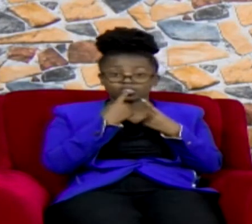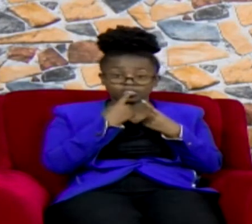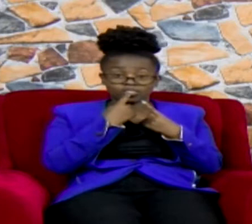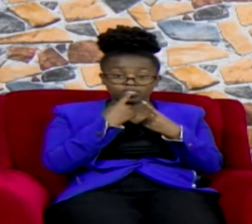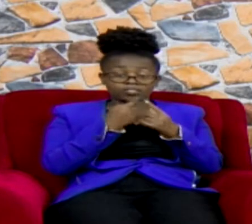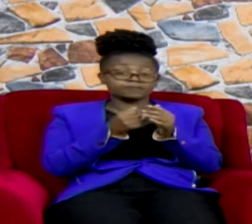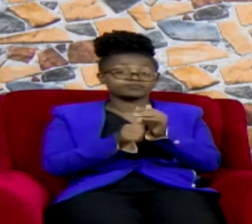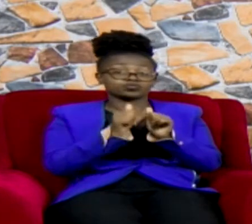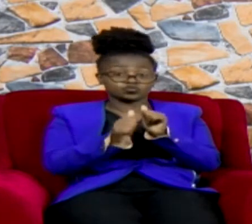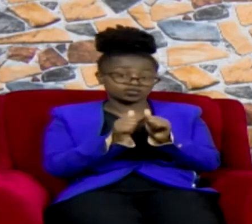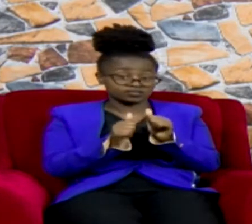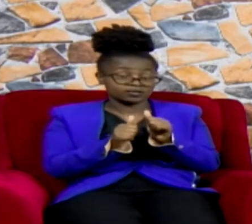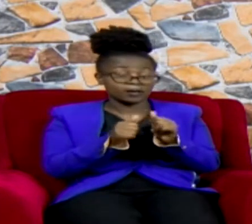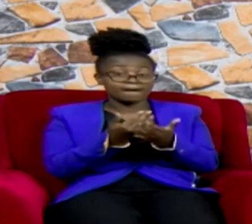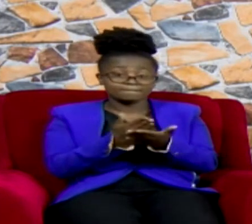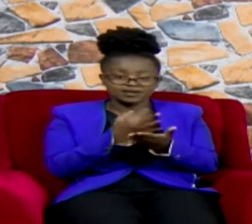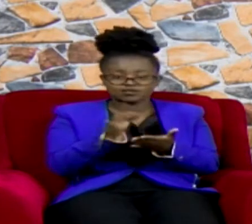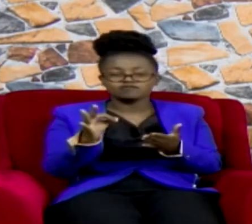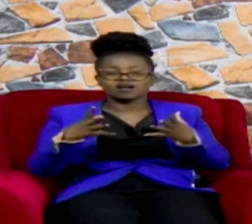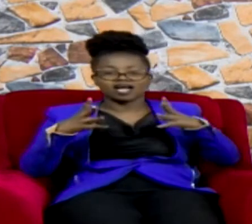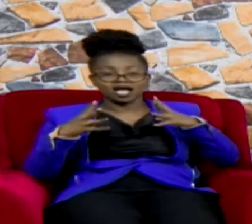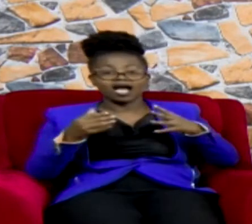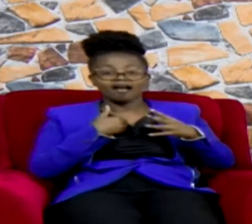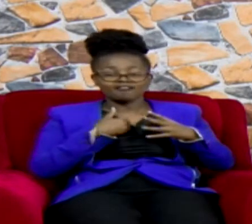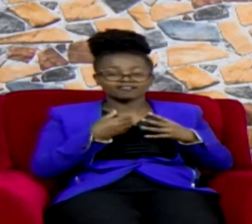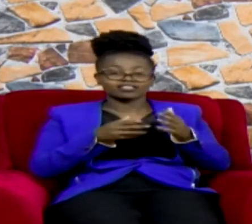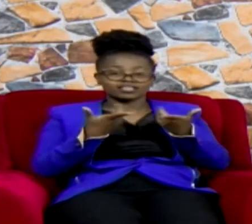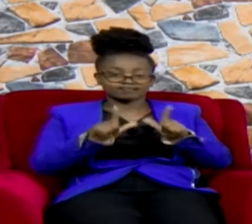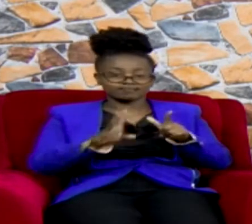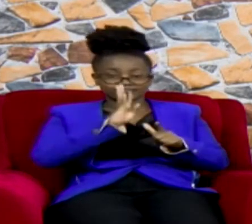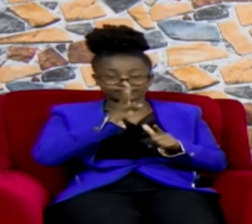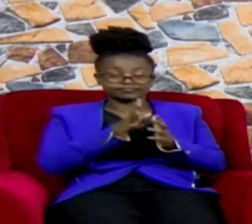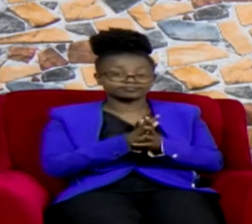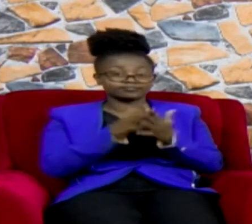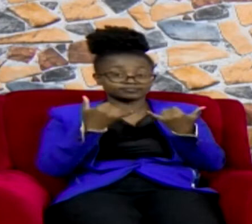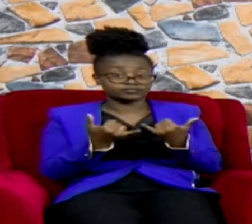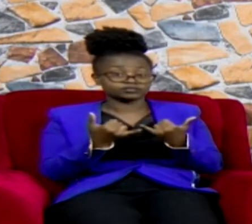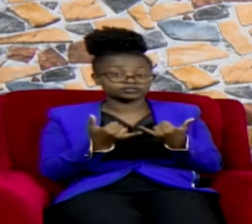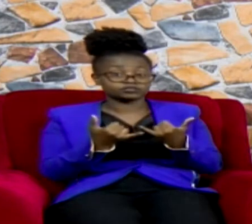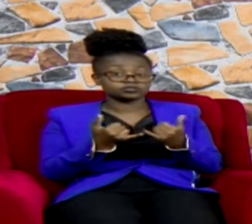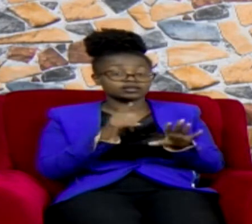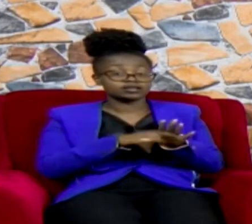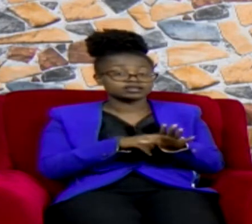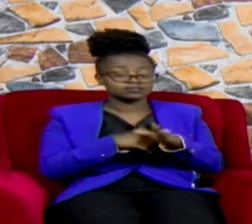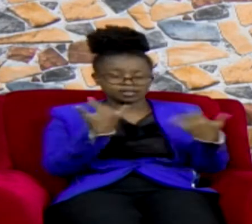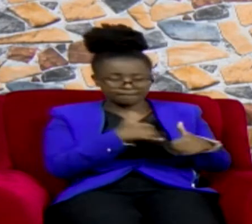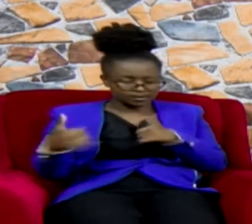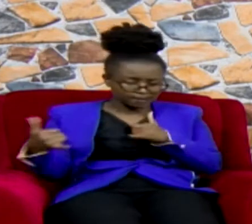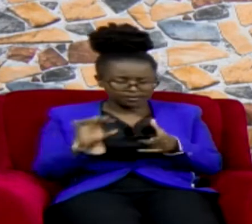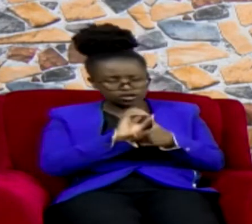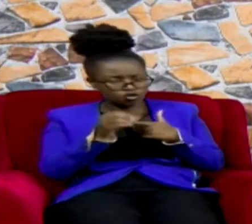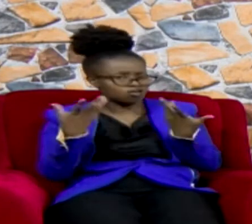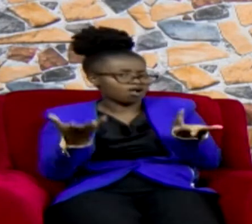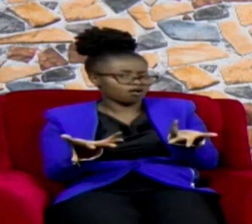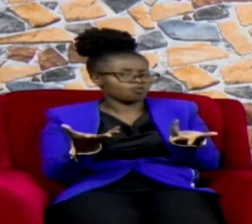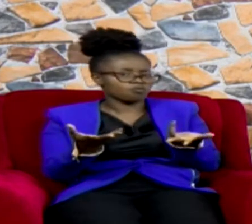are part and parcel of acquiring language and speech. Okay. So turn taking is like when they are playing or something like that,